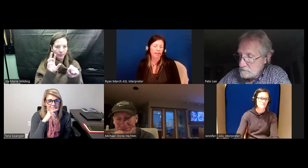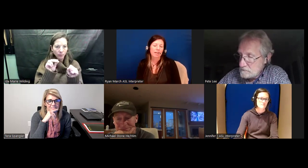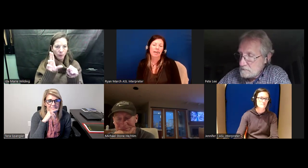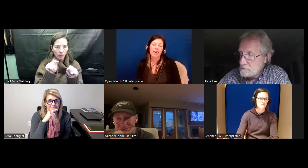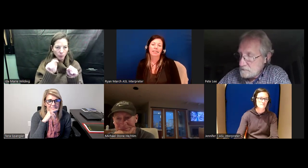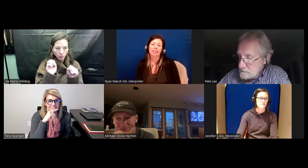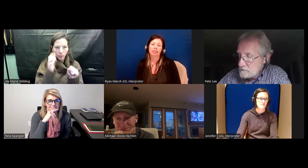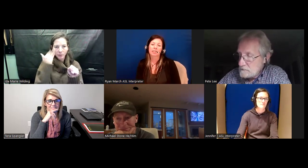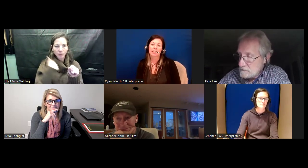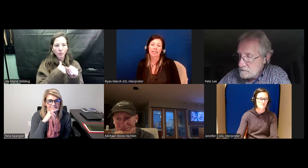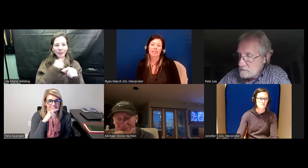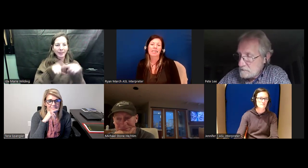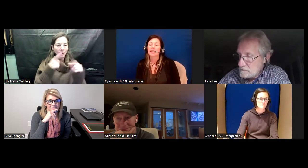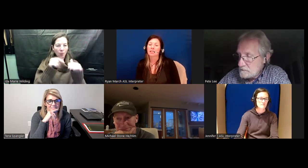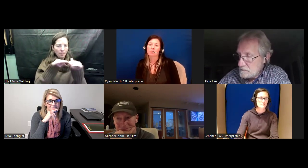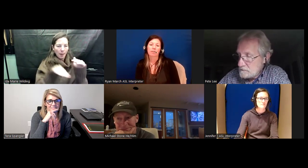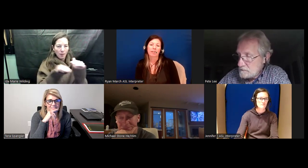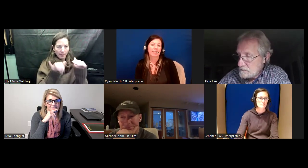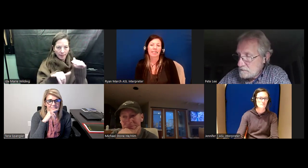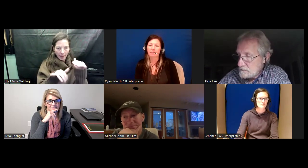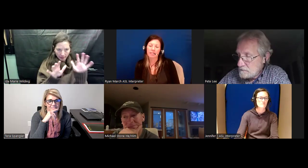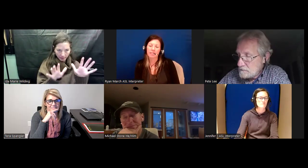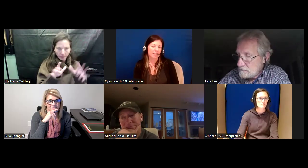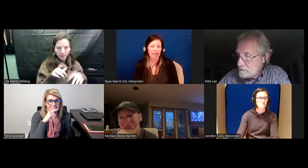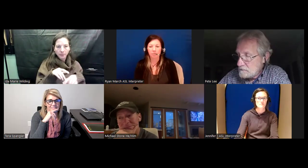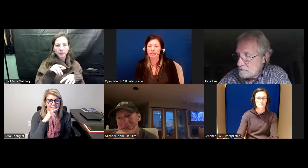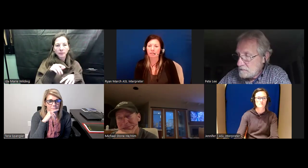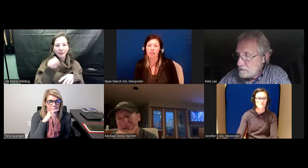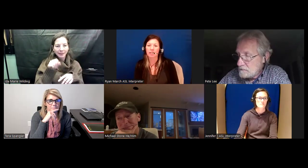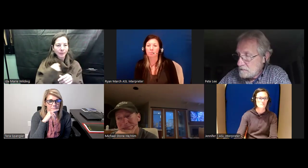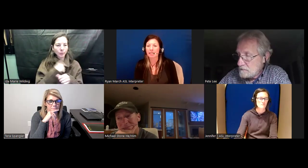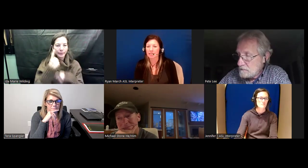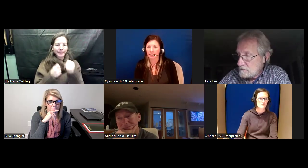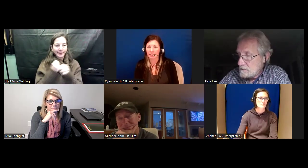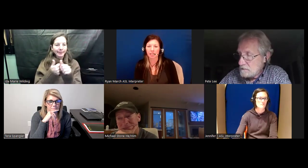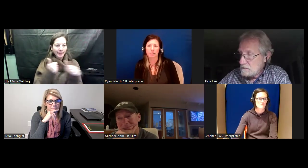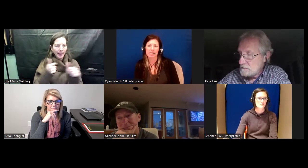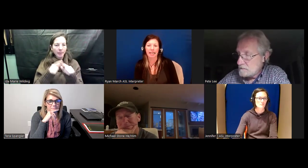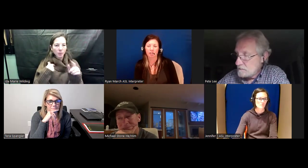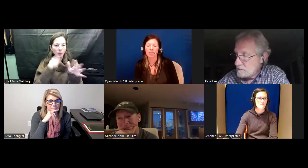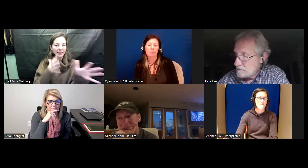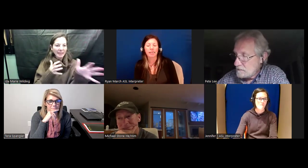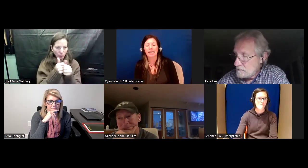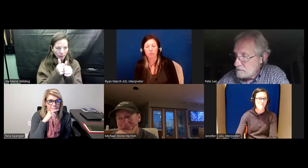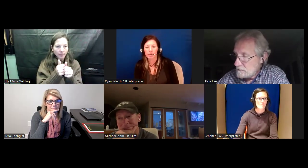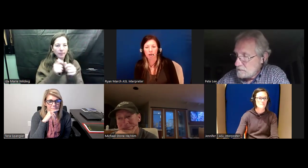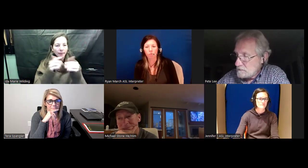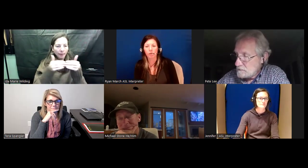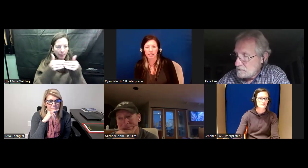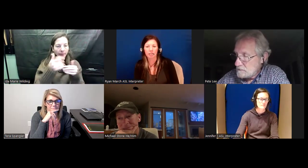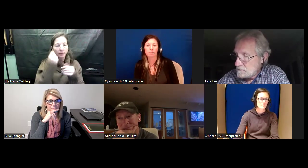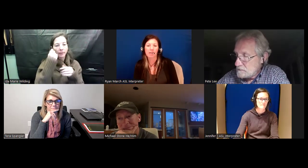with District 11, and it's more of like a safety type of net for us, basically, to be attached. But yes, we